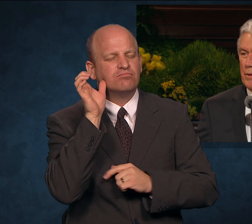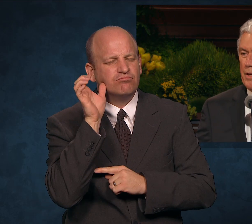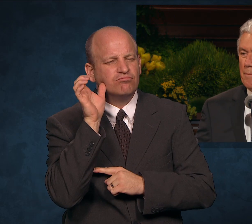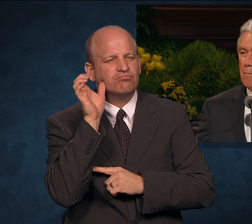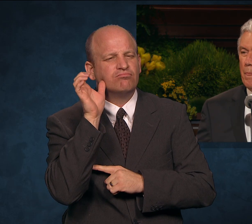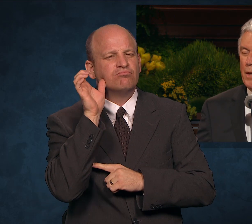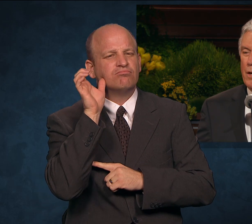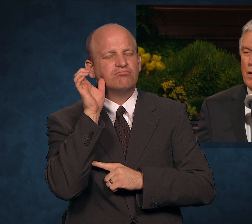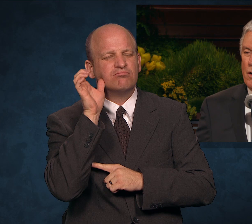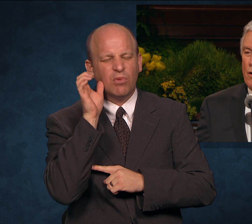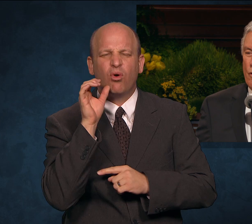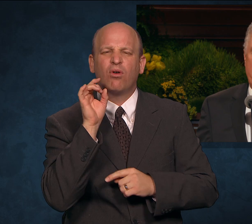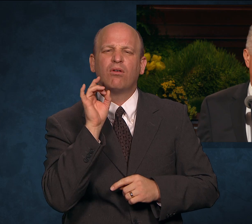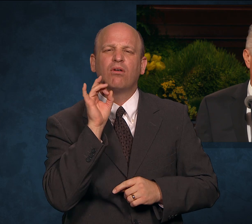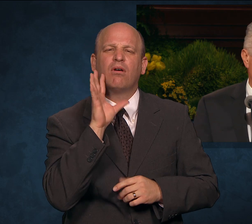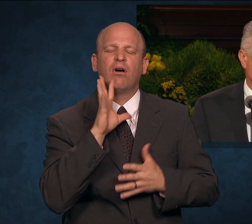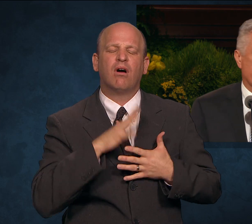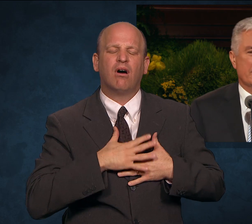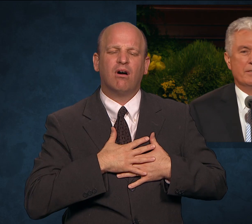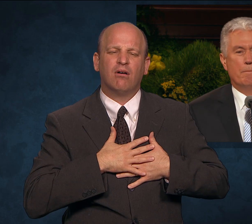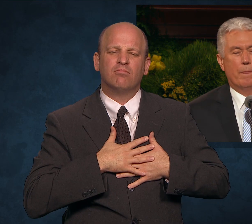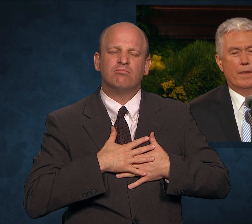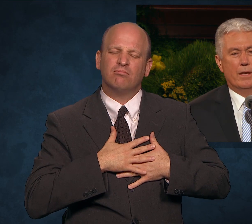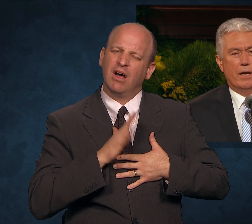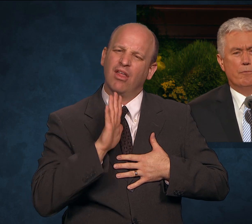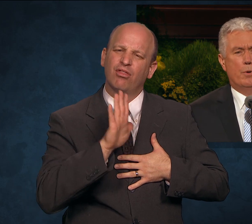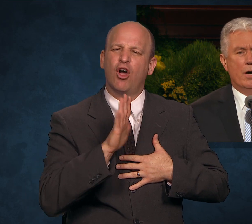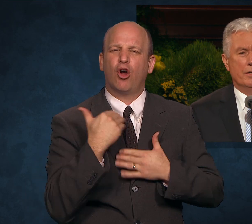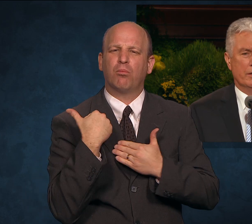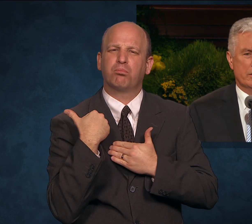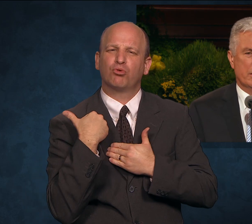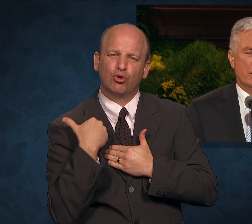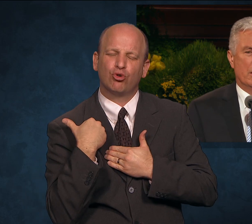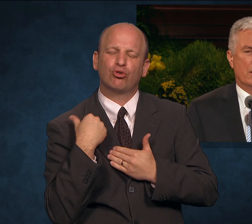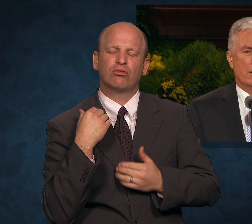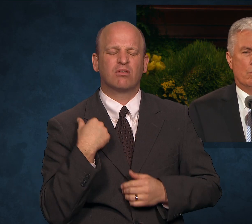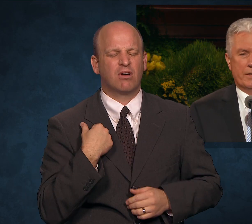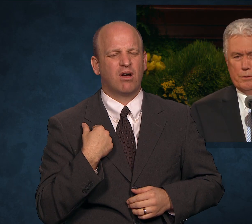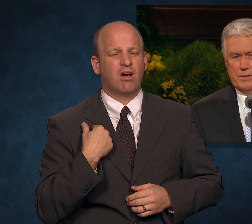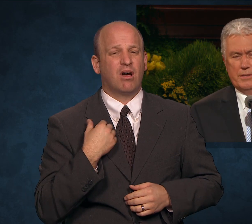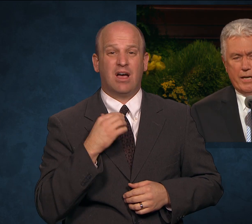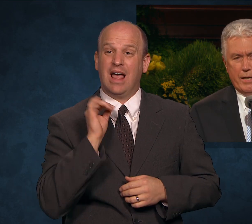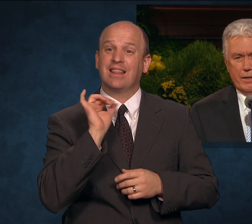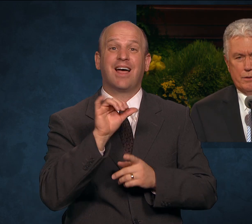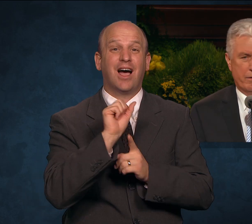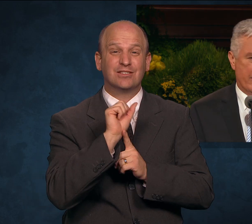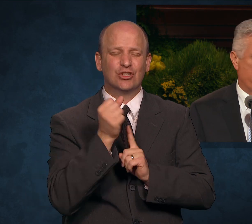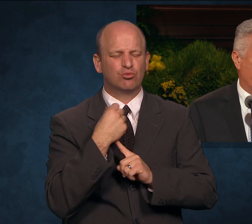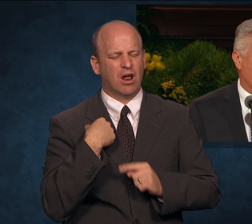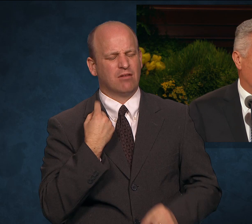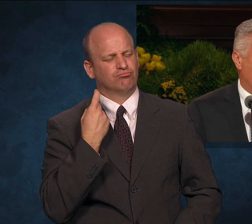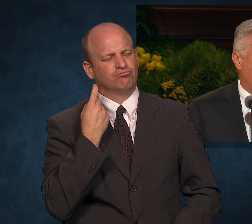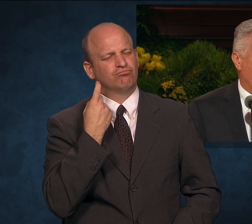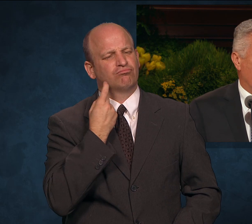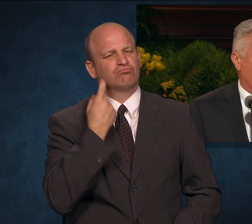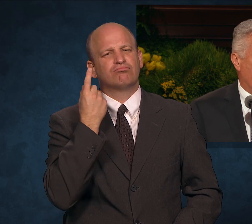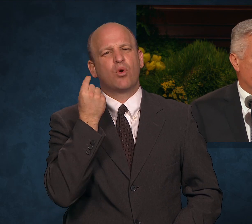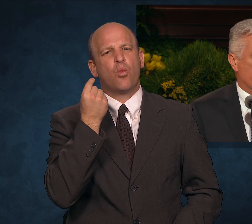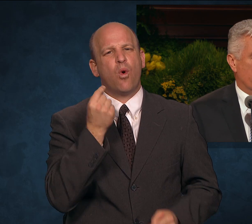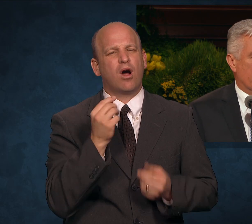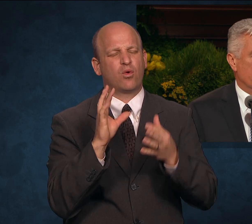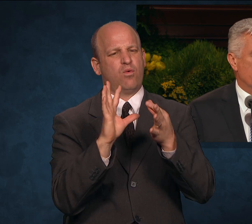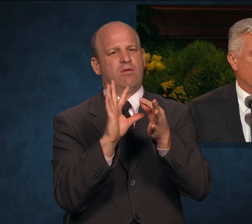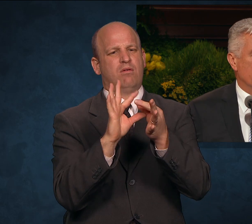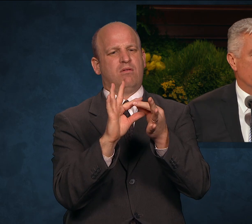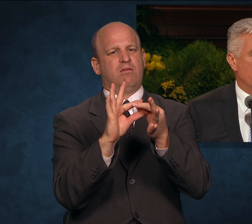grieved with them over their burdens I've pondered what to say to them and I